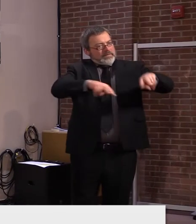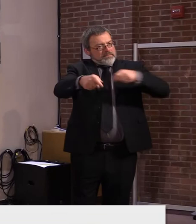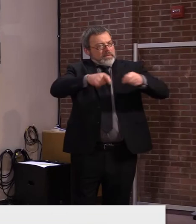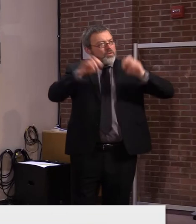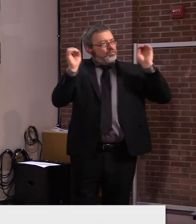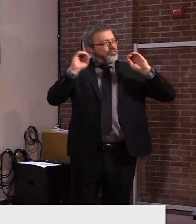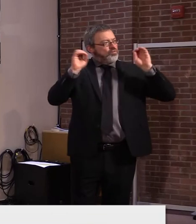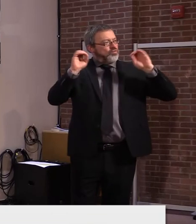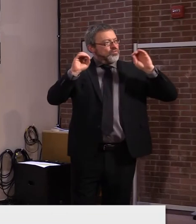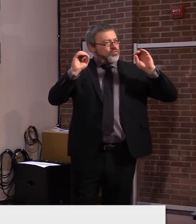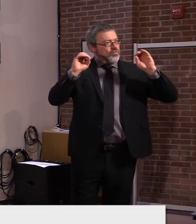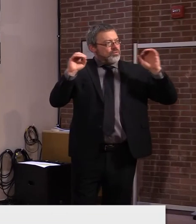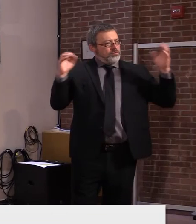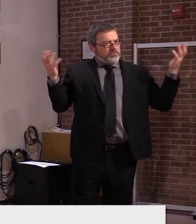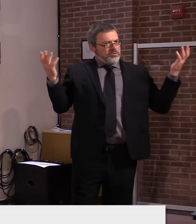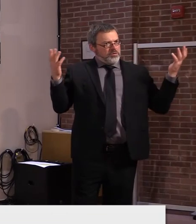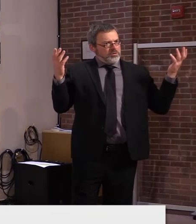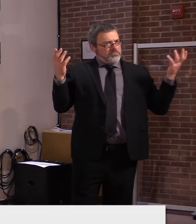I'm wondering